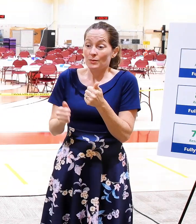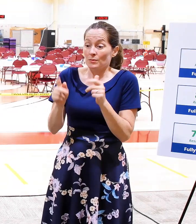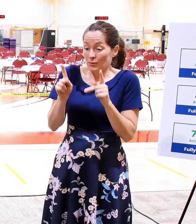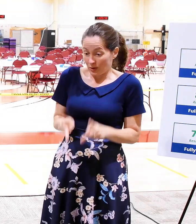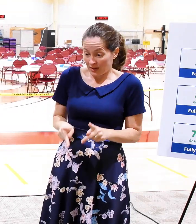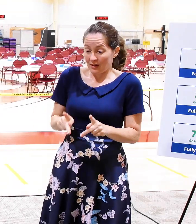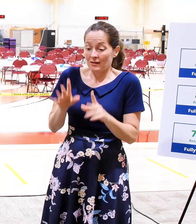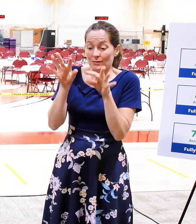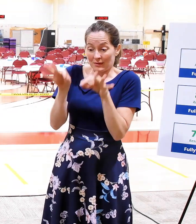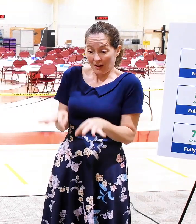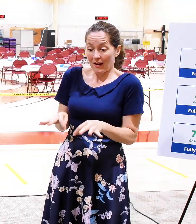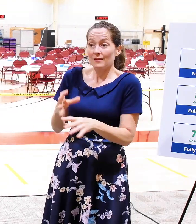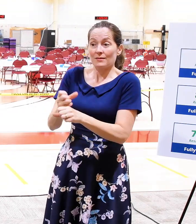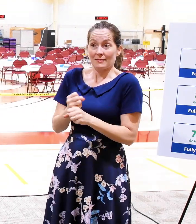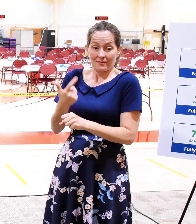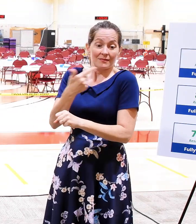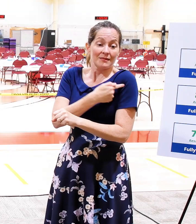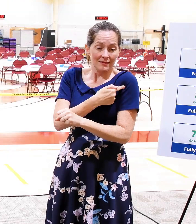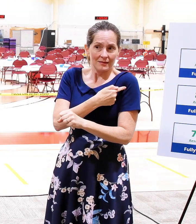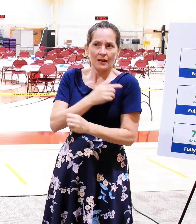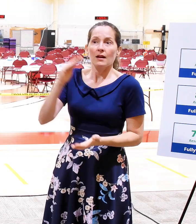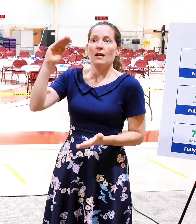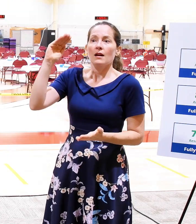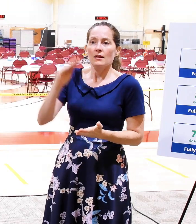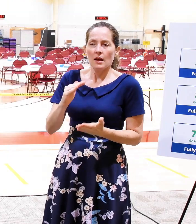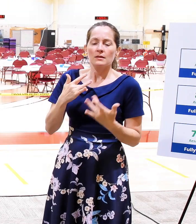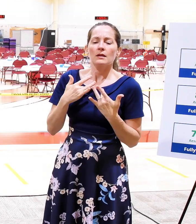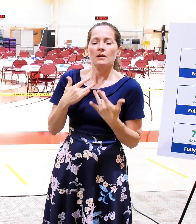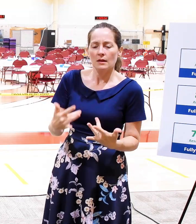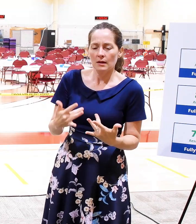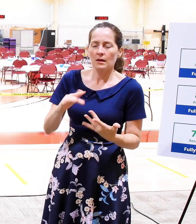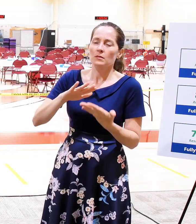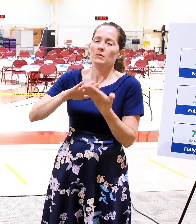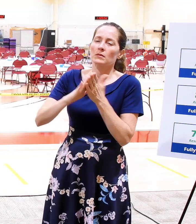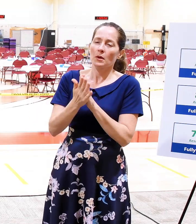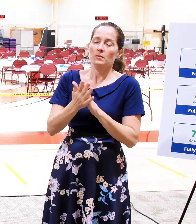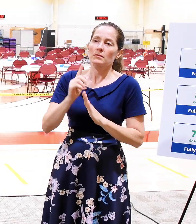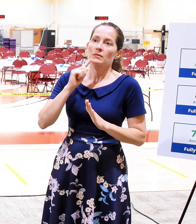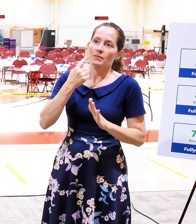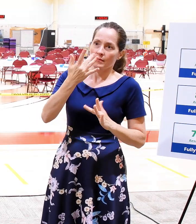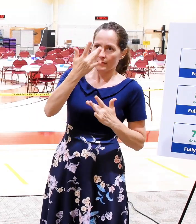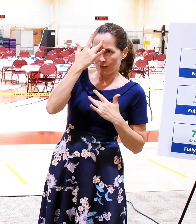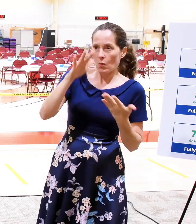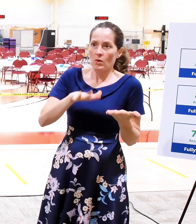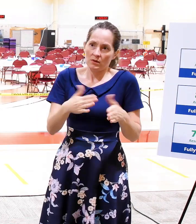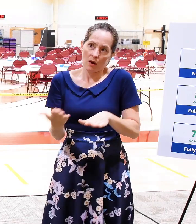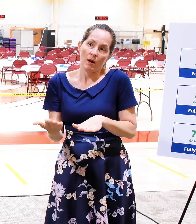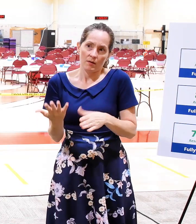likely to get severely ill or die from COVID-19.